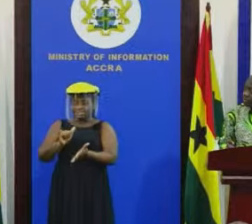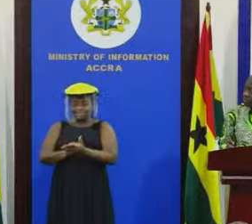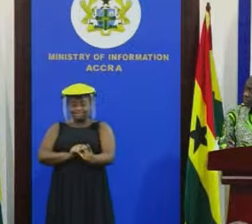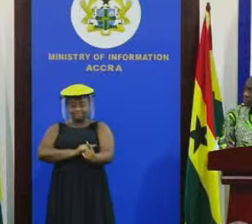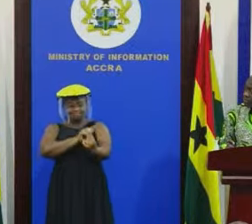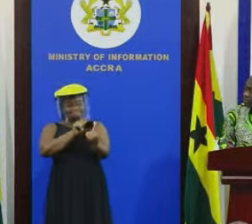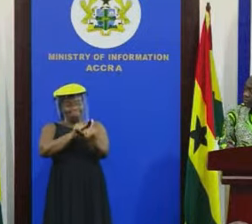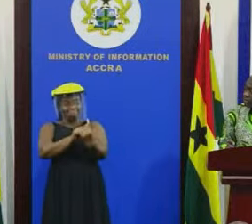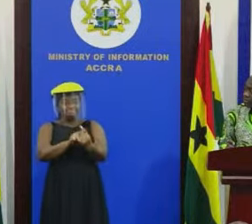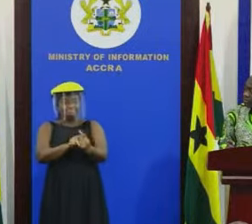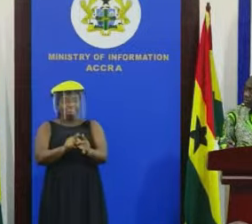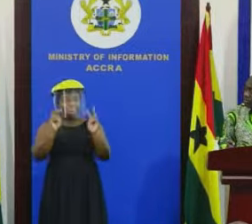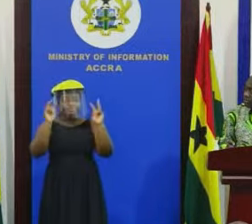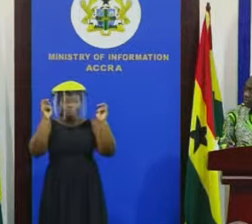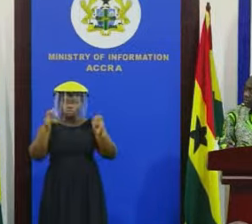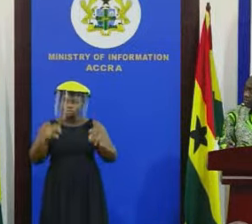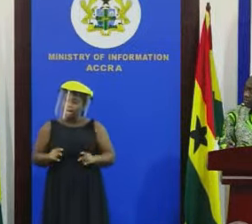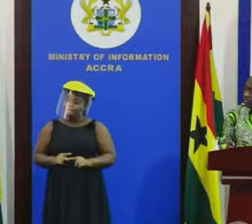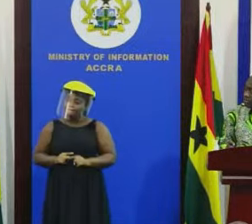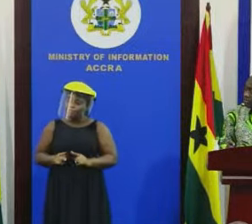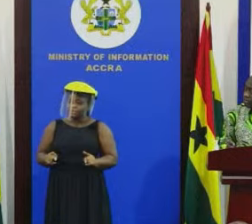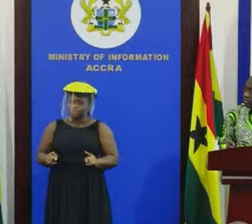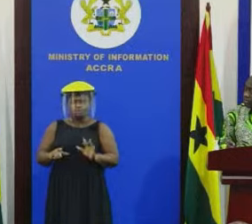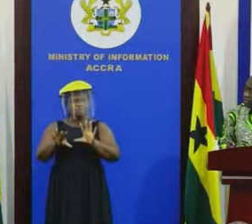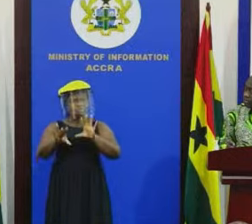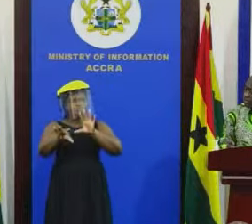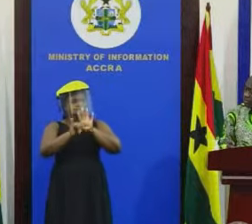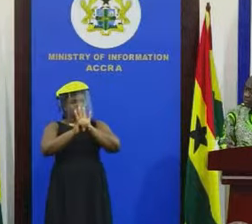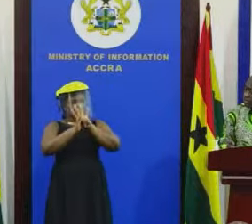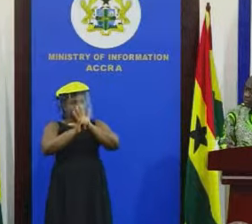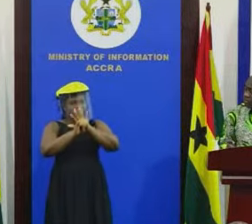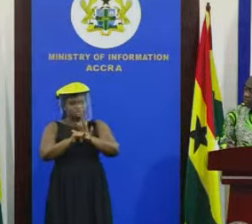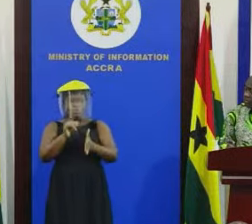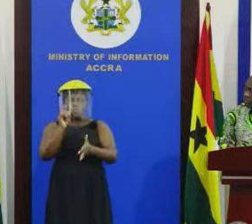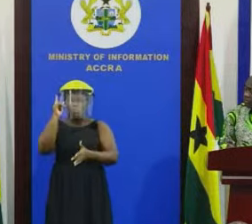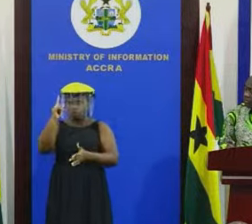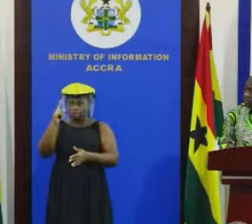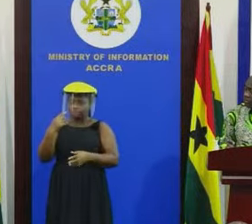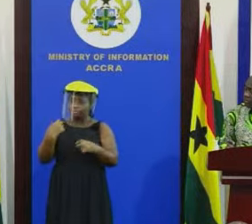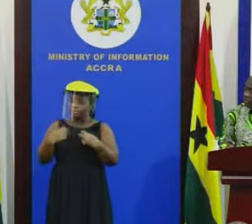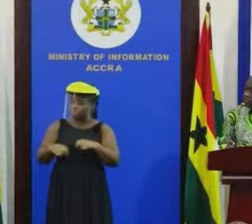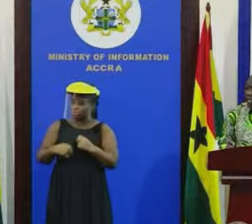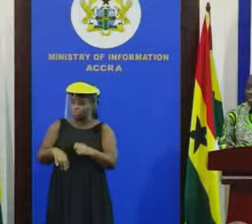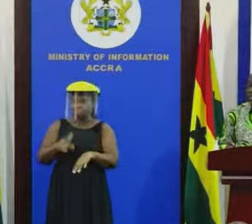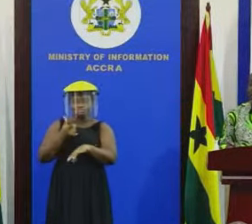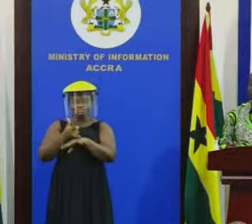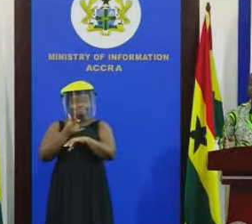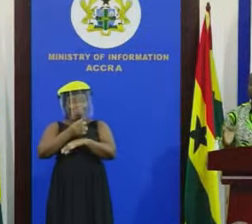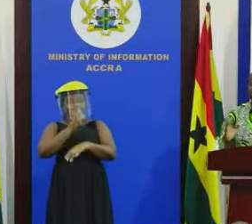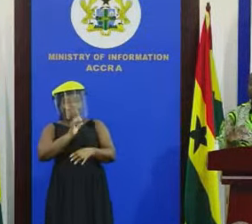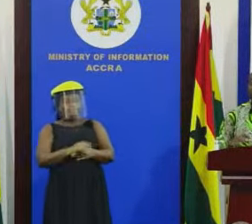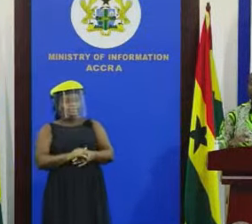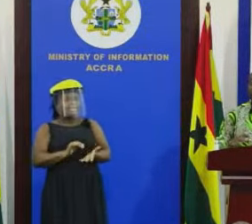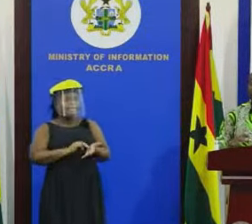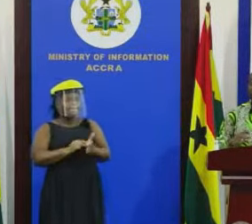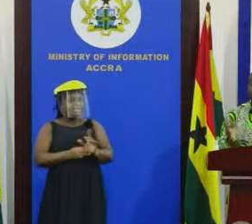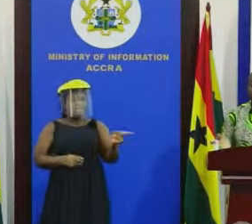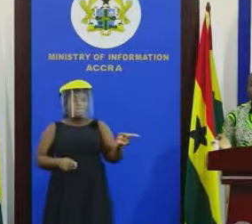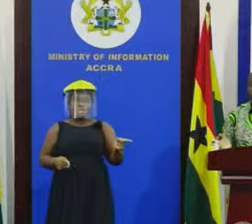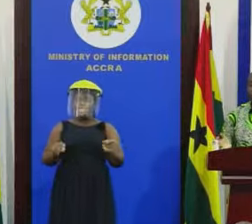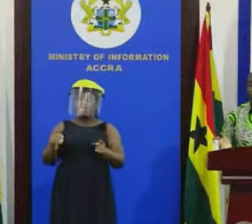issue can be checked. But it has been identified as one of the problems, drunkenness. Are you saying that the